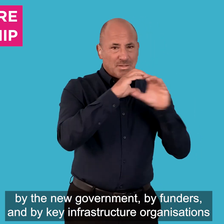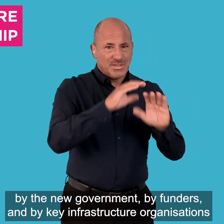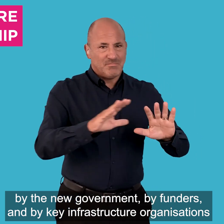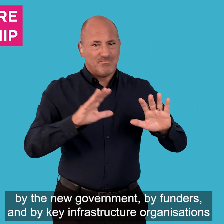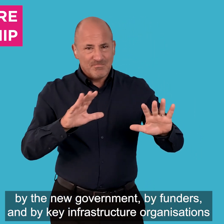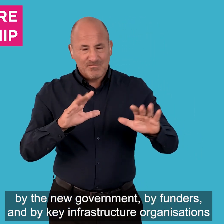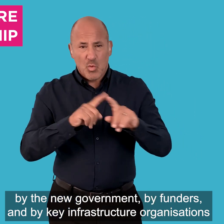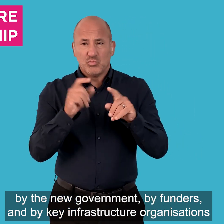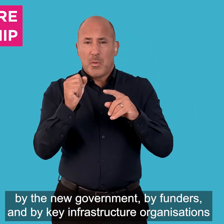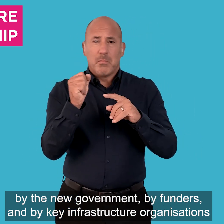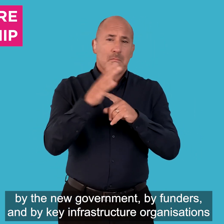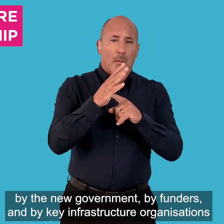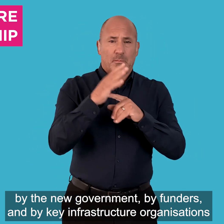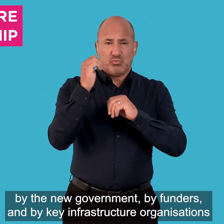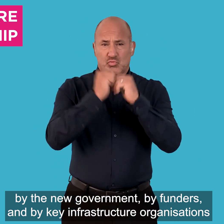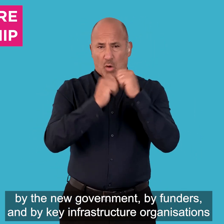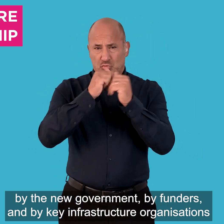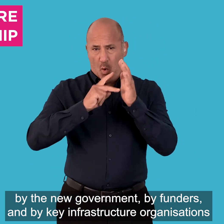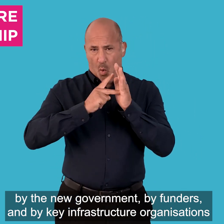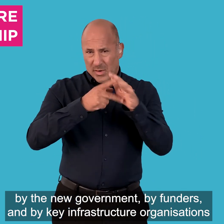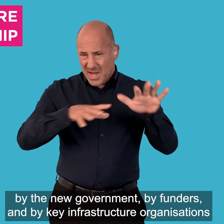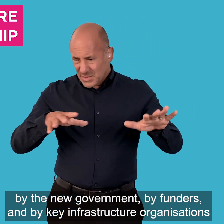funders, and by key infrastructure organisations.